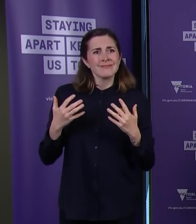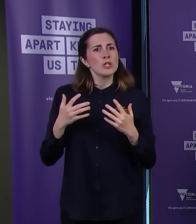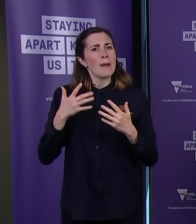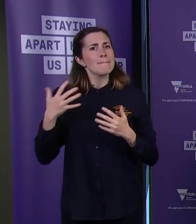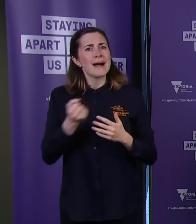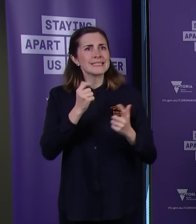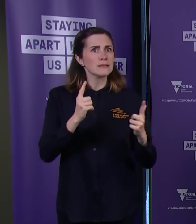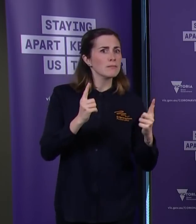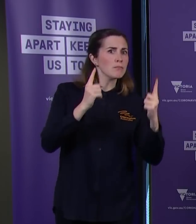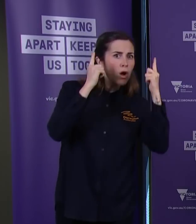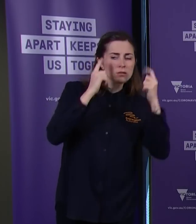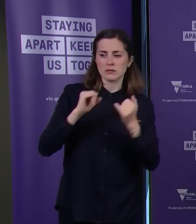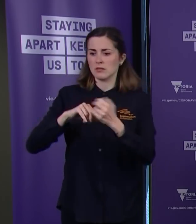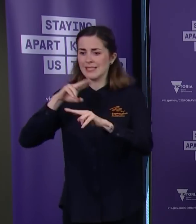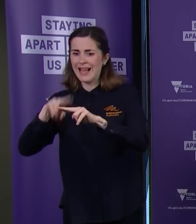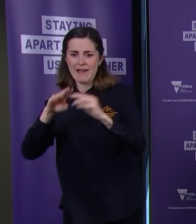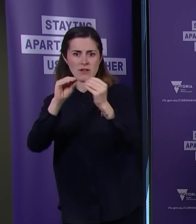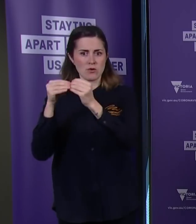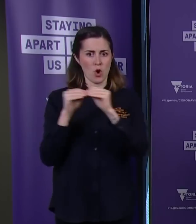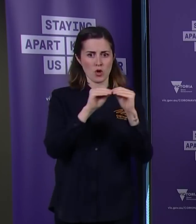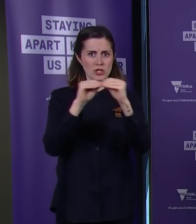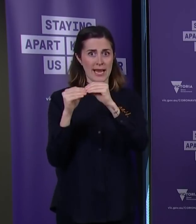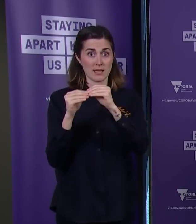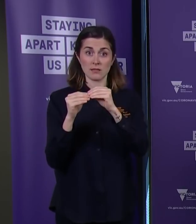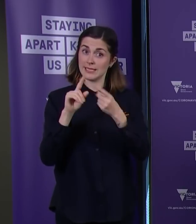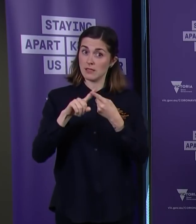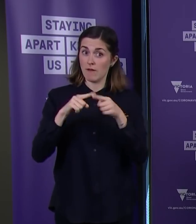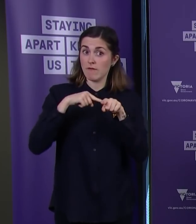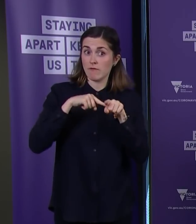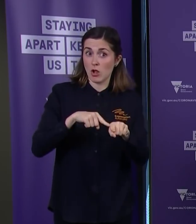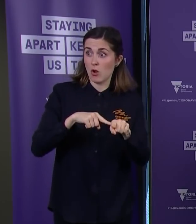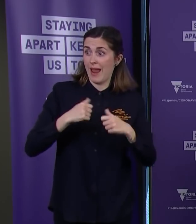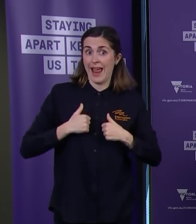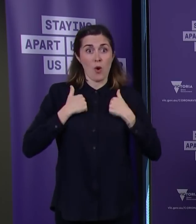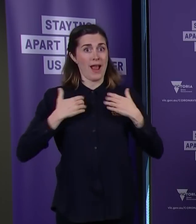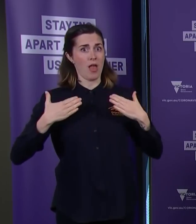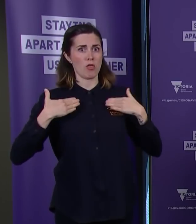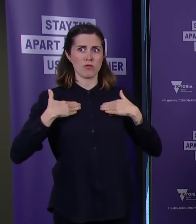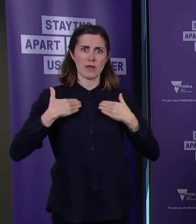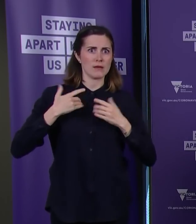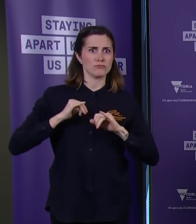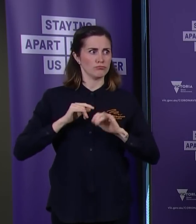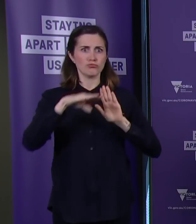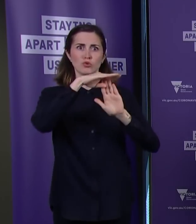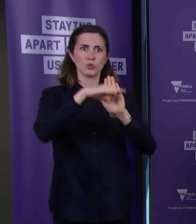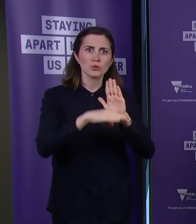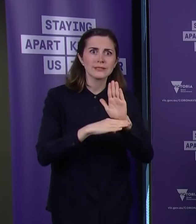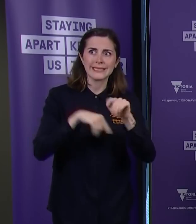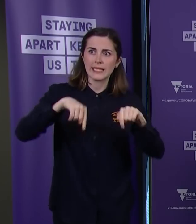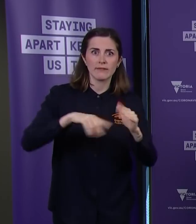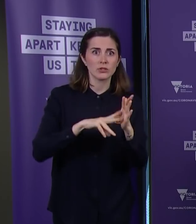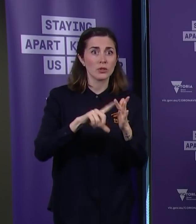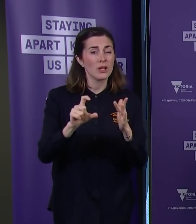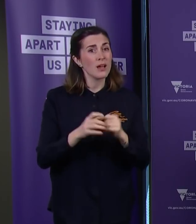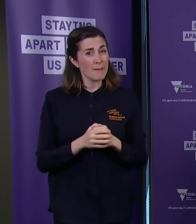set against, obviously, the health rules, but also against the real world delivery of businesses' plans and